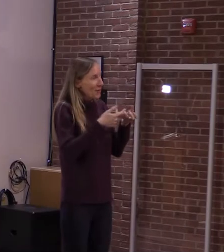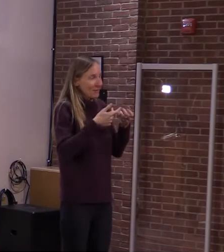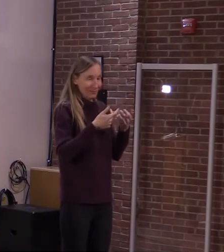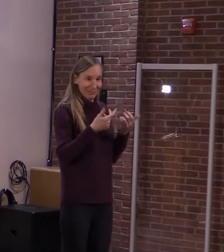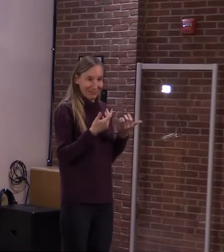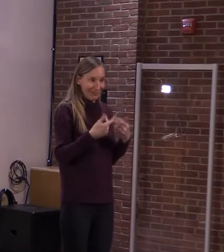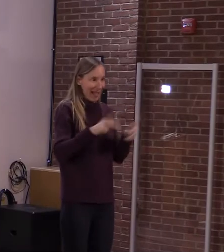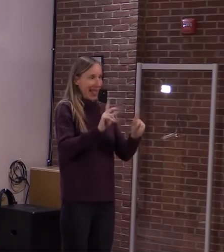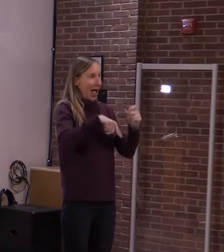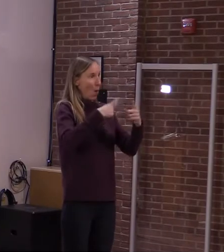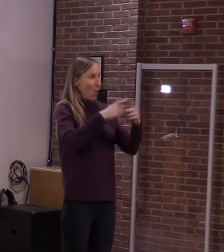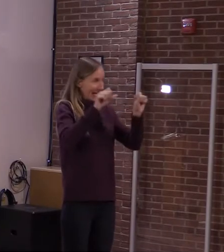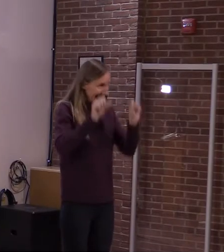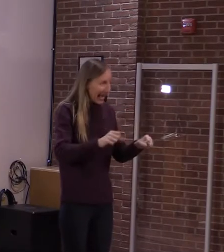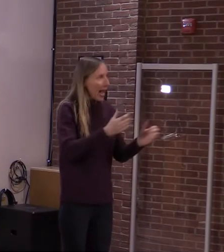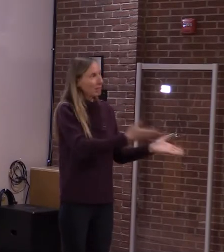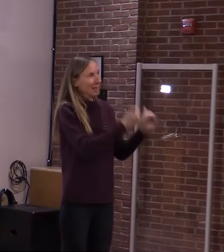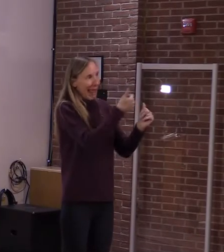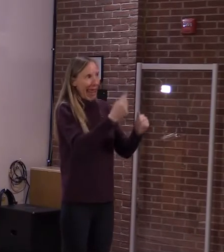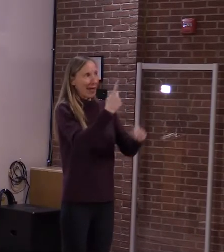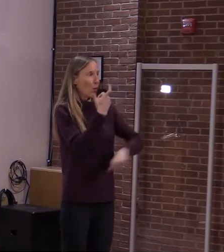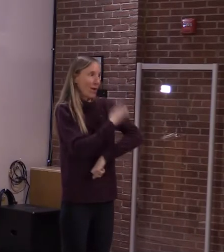vaccine when we can.